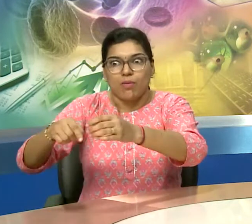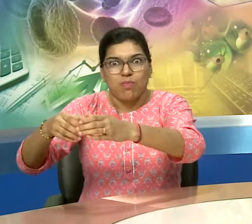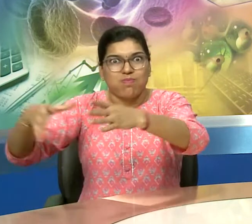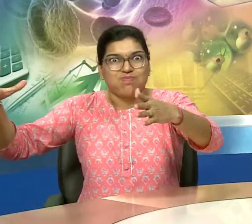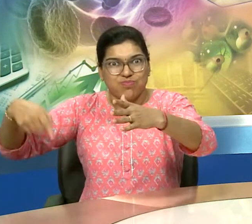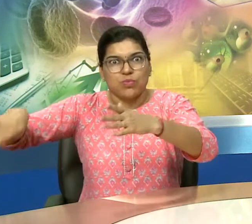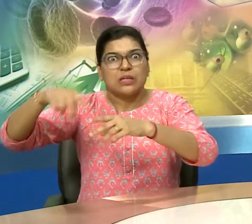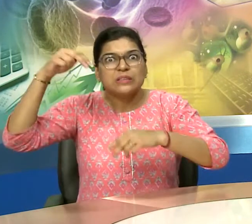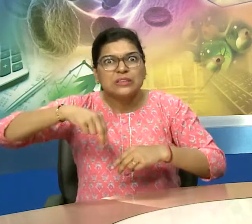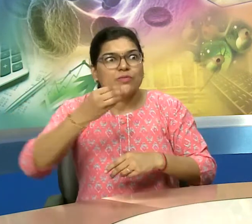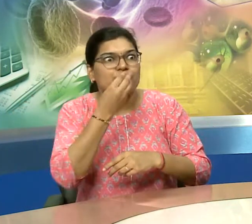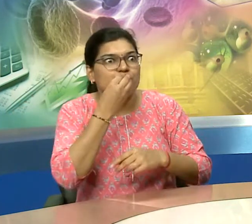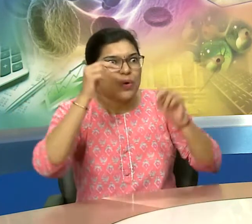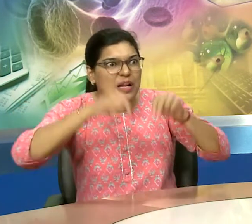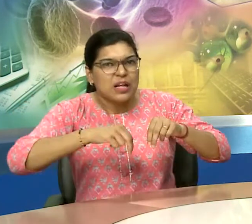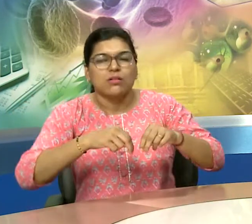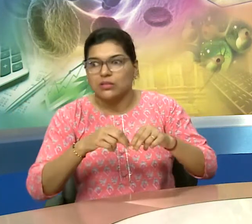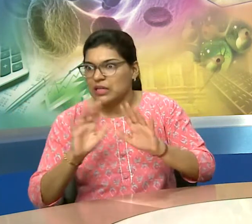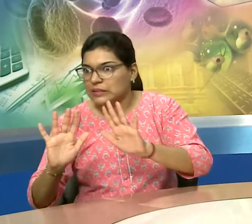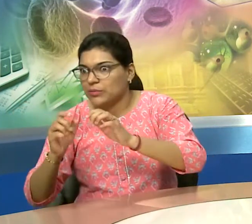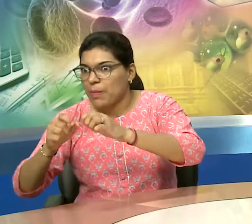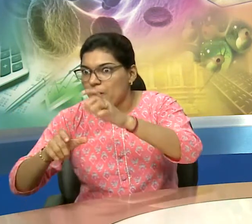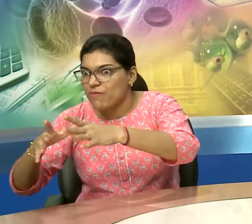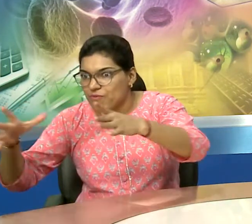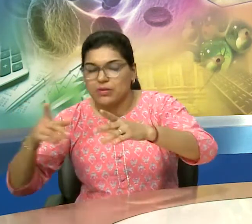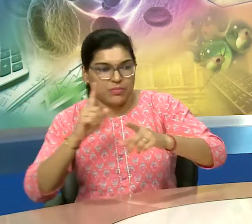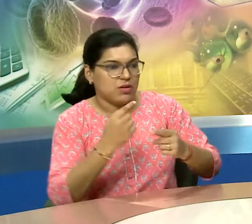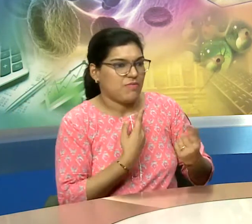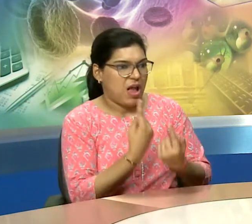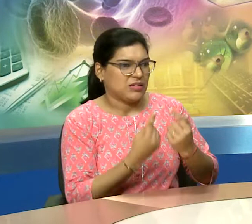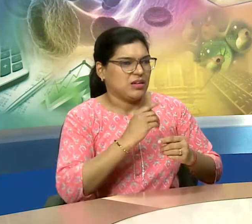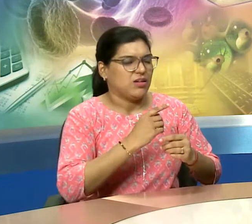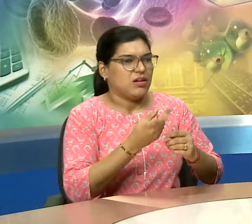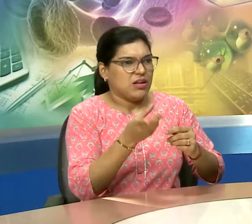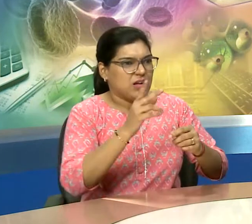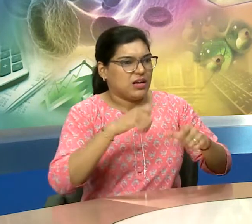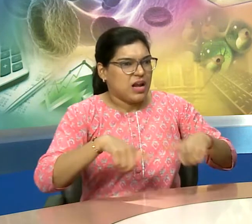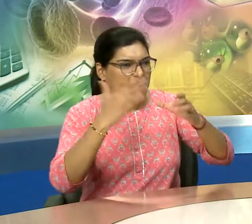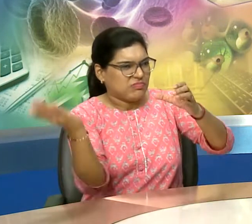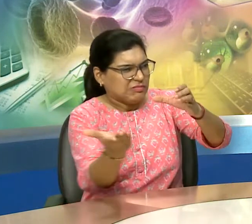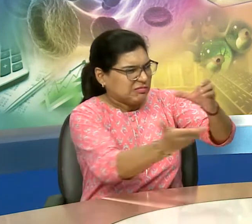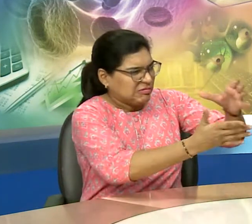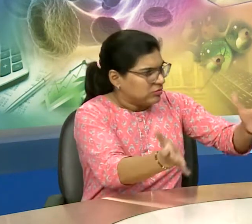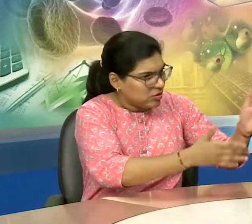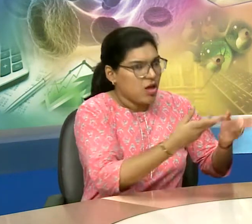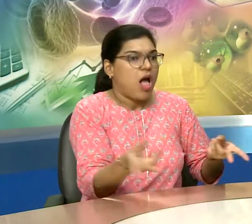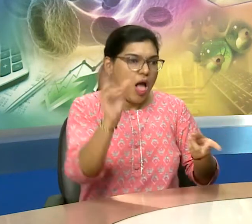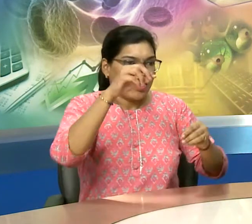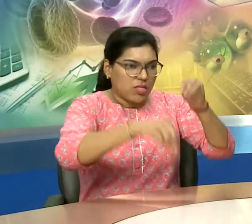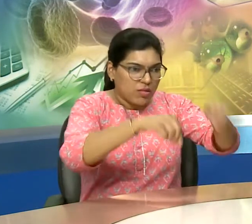increasing population, and thus more food become available for the population.